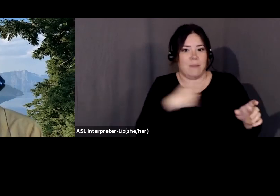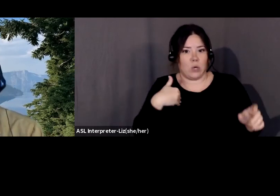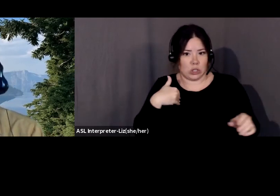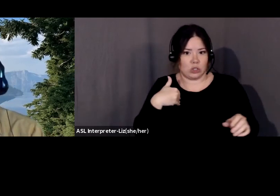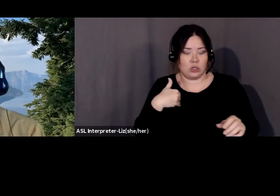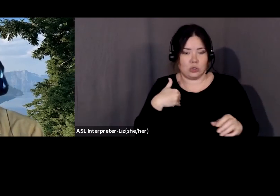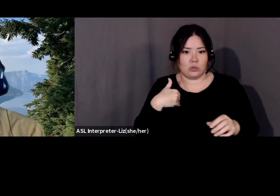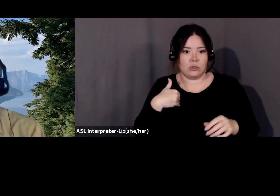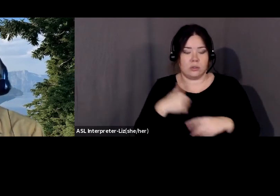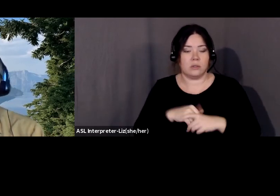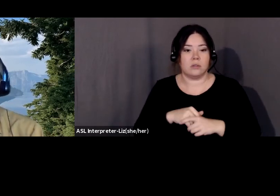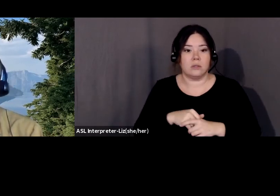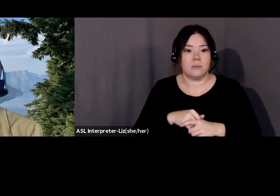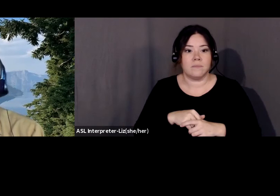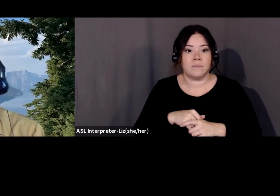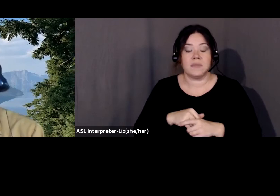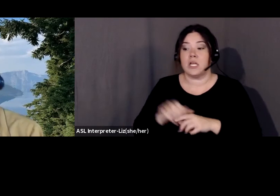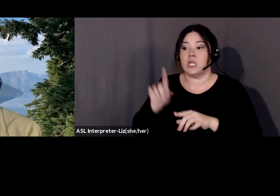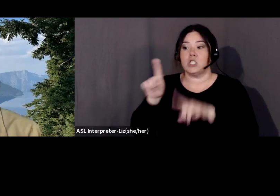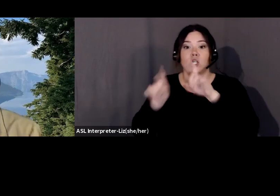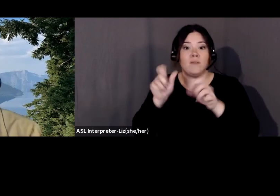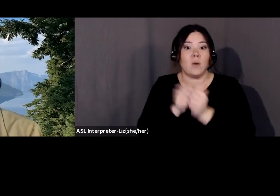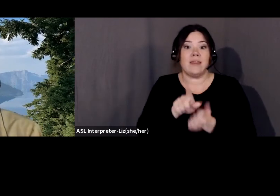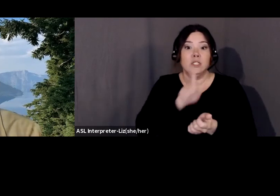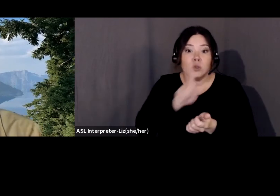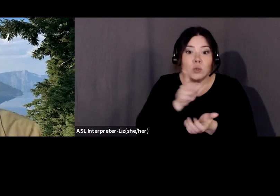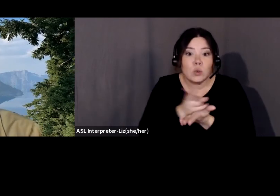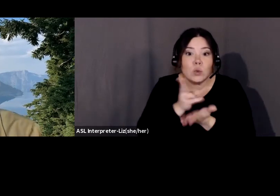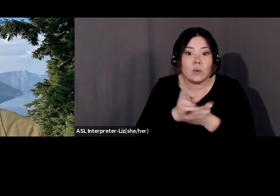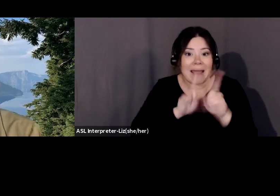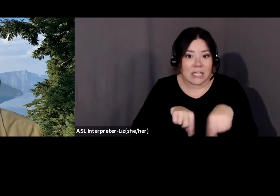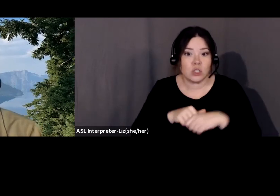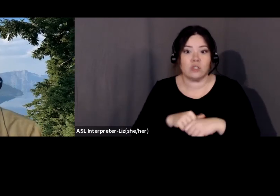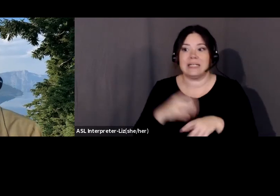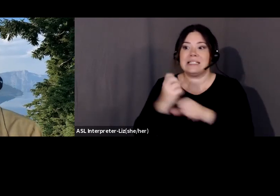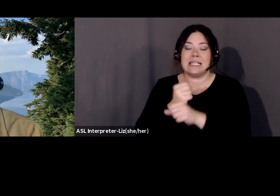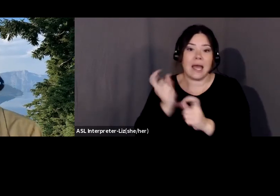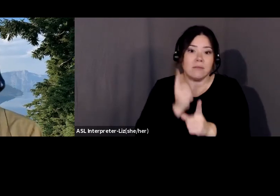way to survey them in an authentic way so you can get regular feedback.